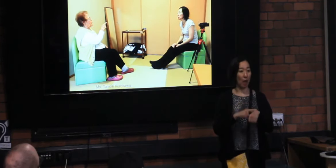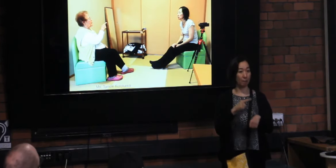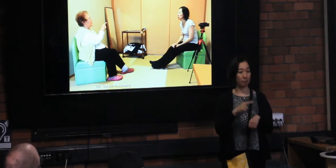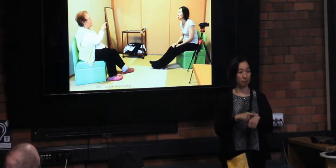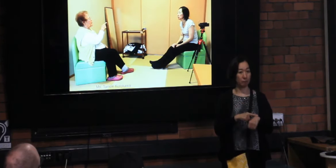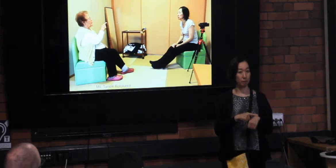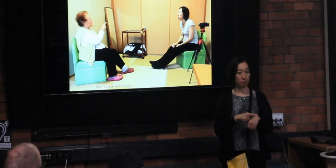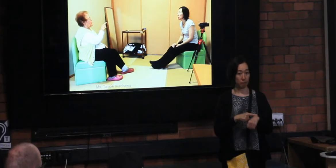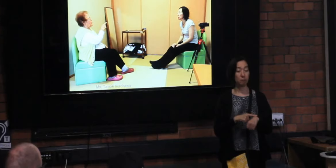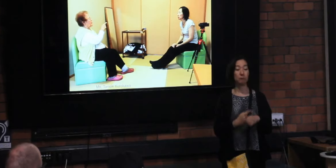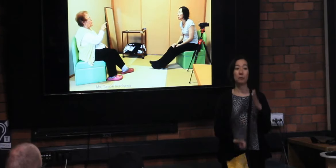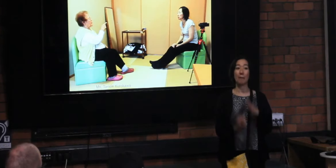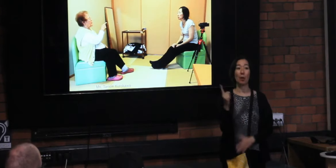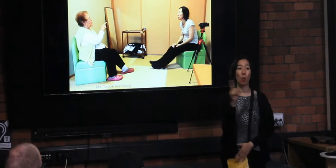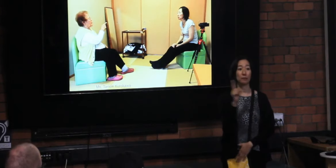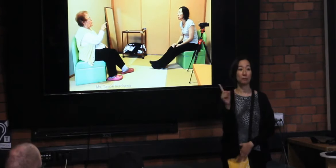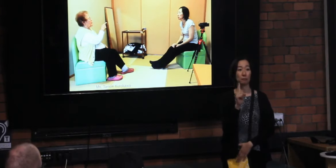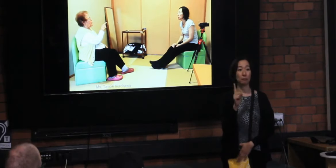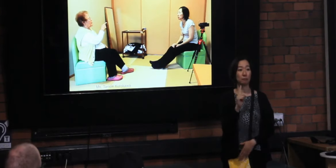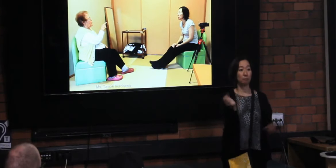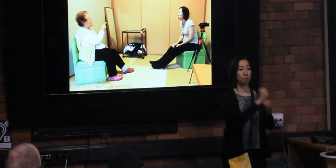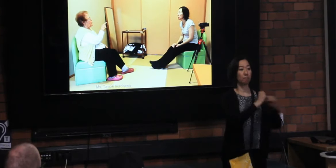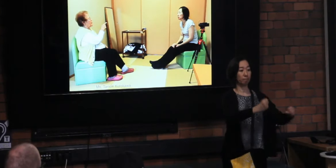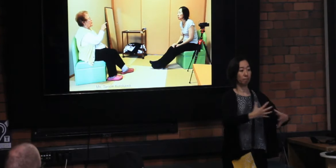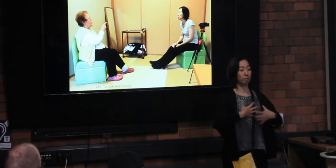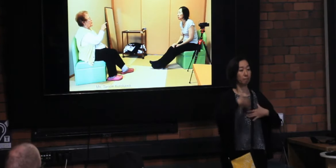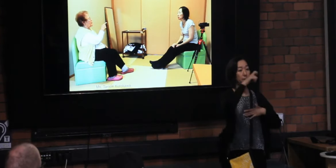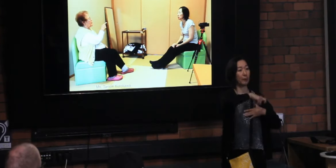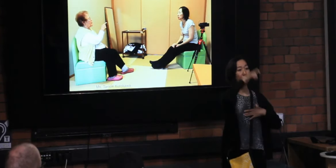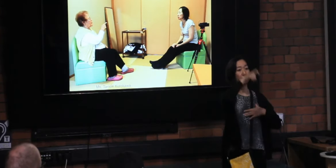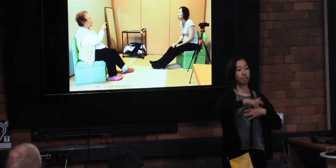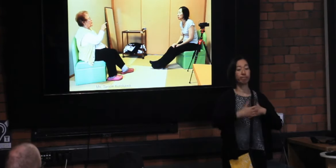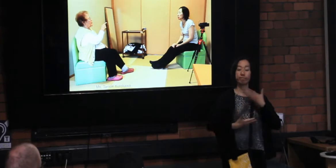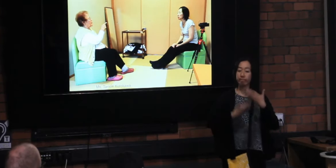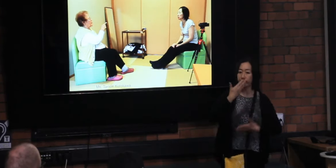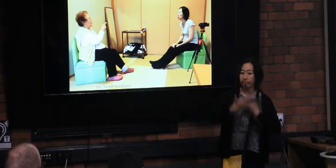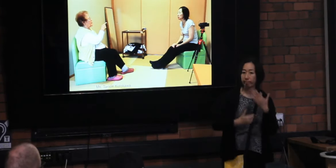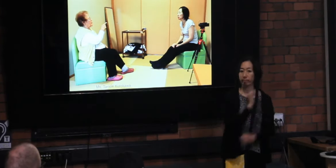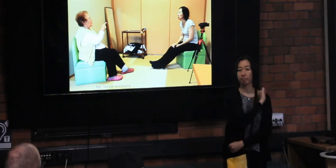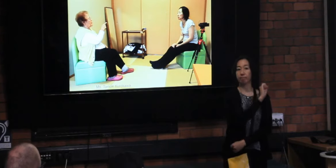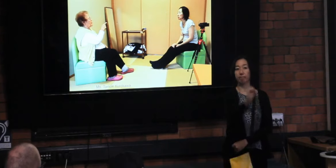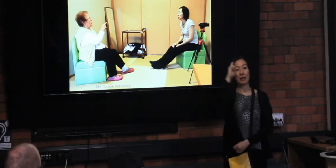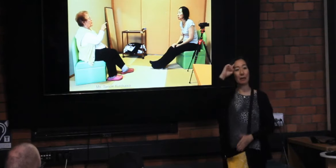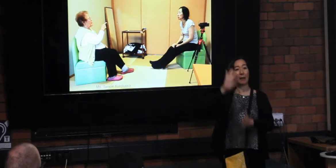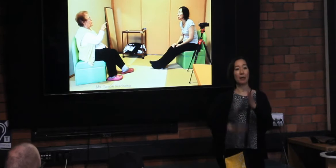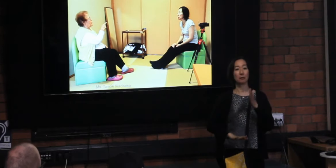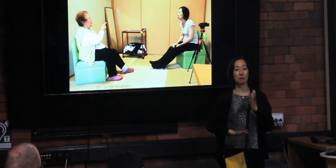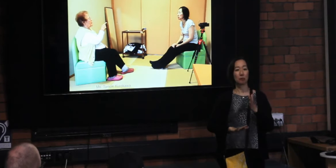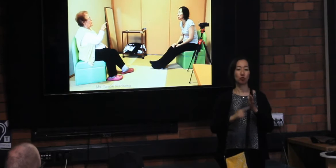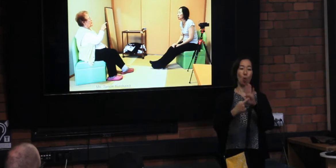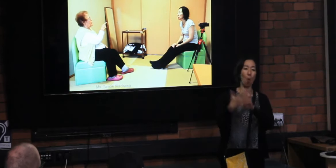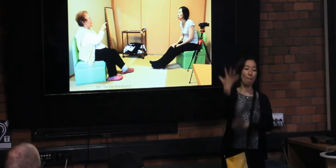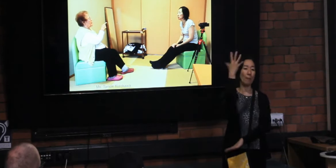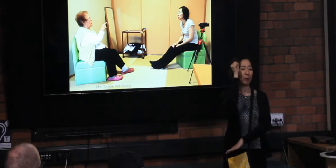So, in Japan, every summer, there is a special event where deaf people remember